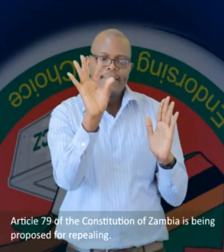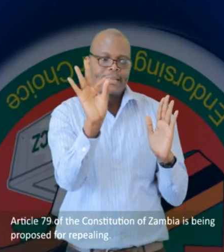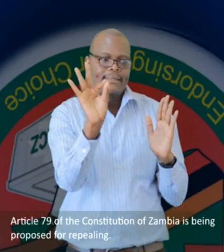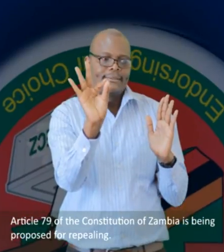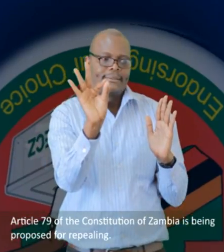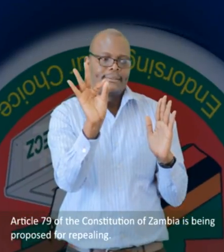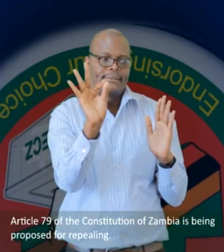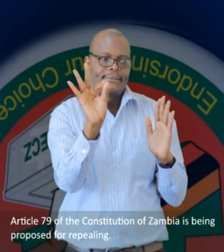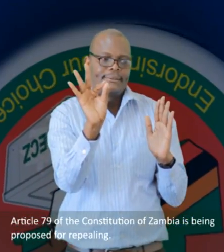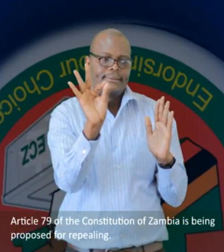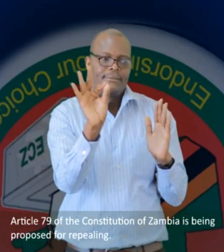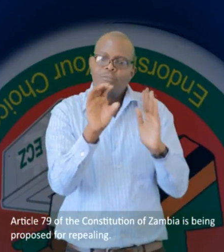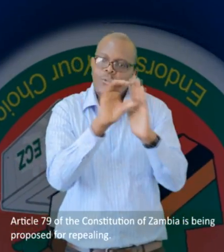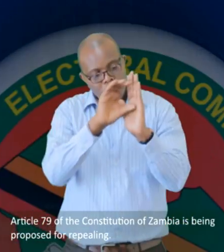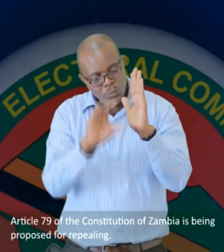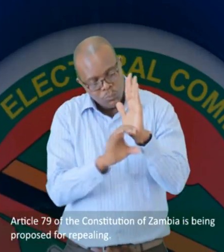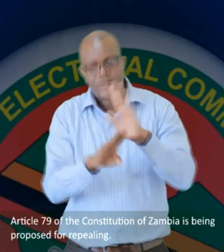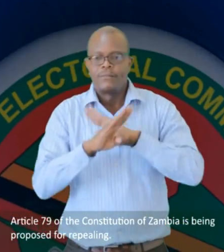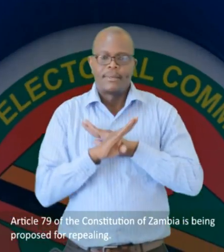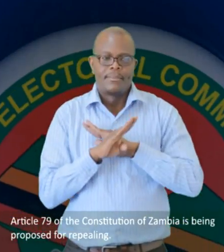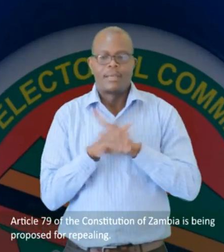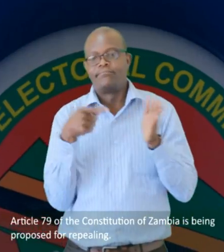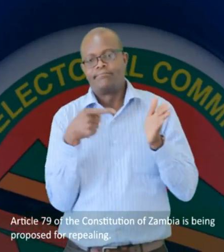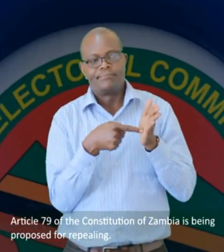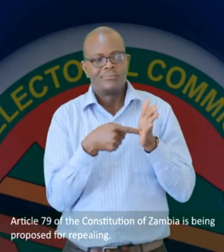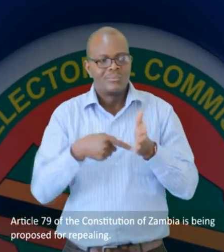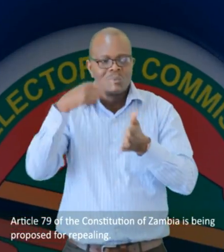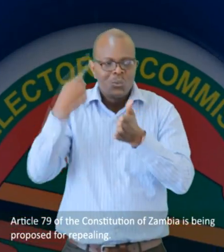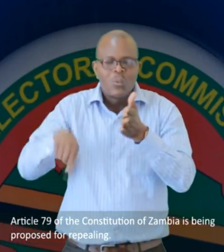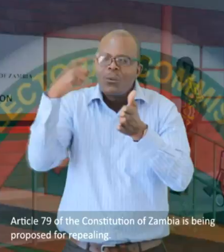Article 79 of the Constitution of Zambia is being proposed for repealing.